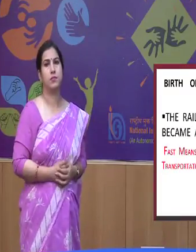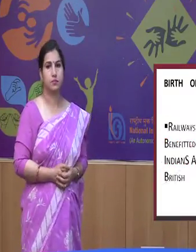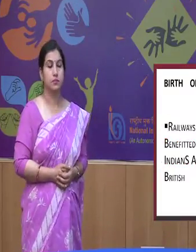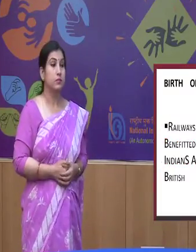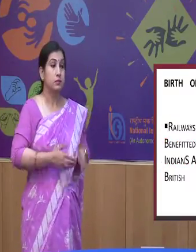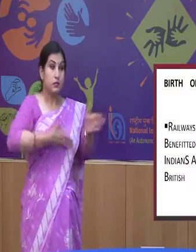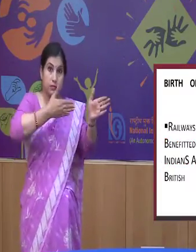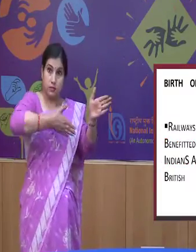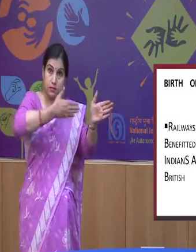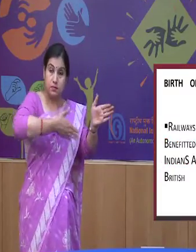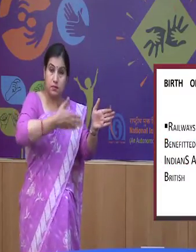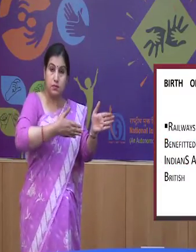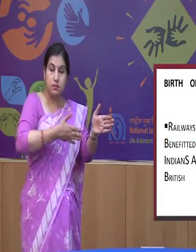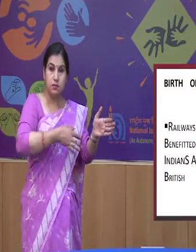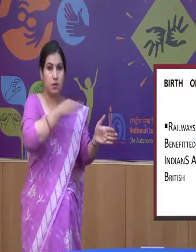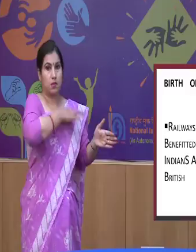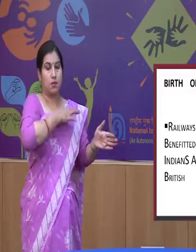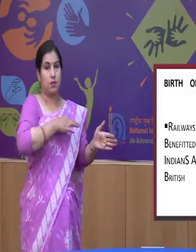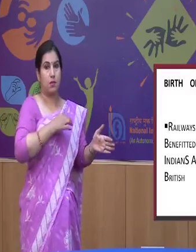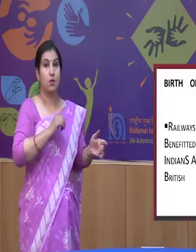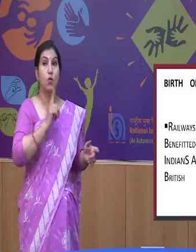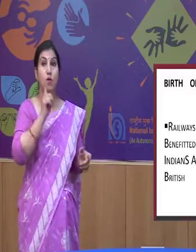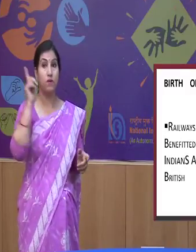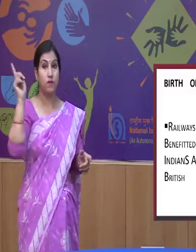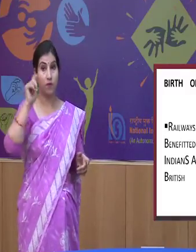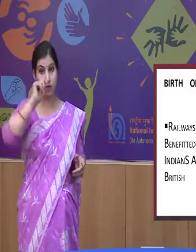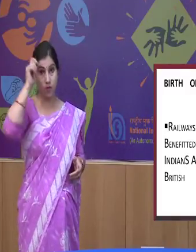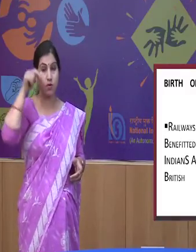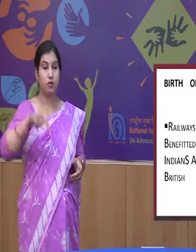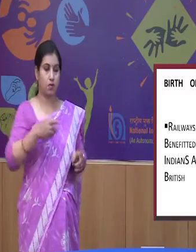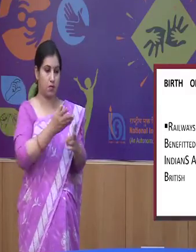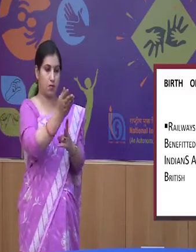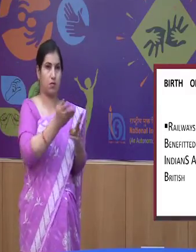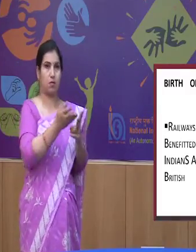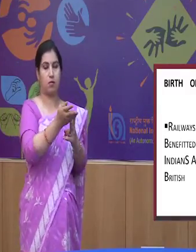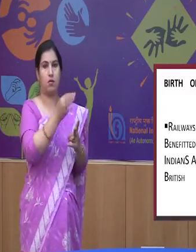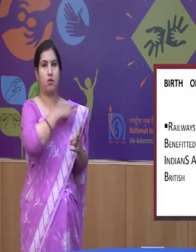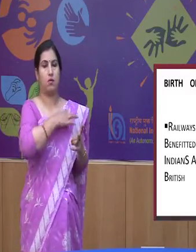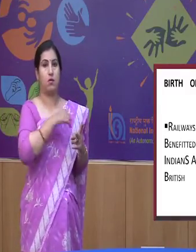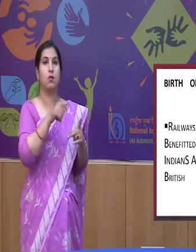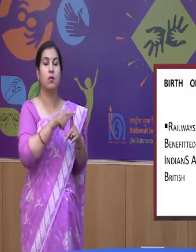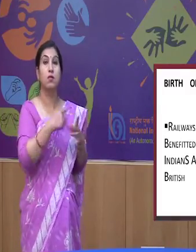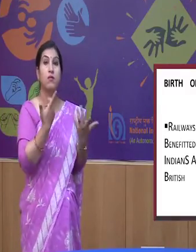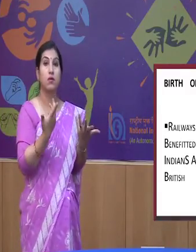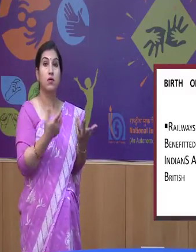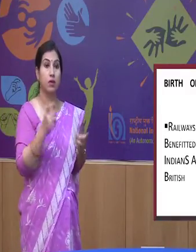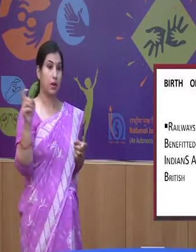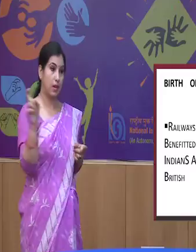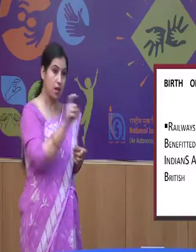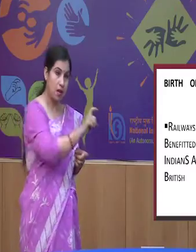The railway proved beneficial to the British in two ways, as it made the process of trade